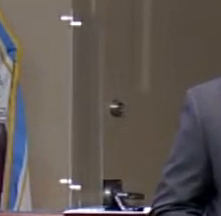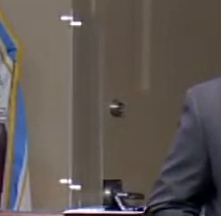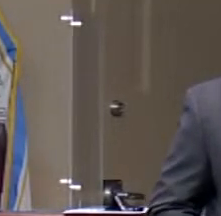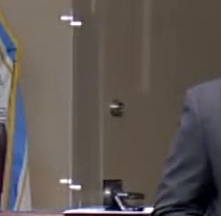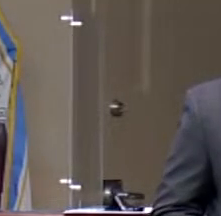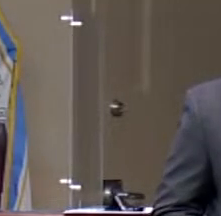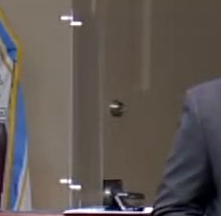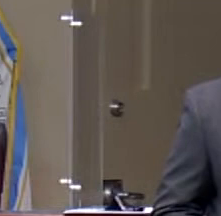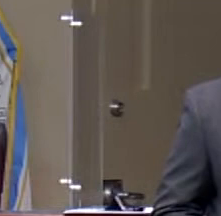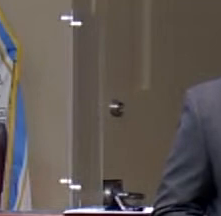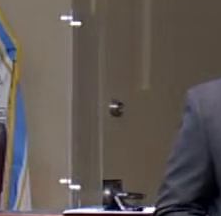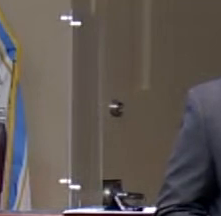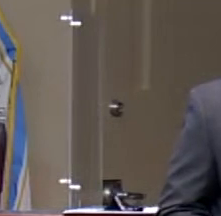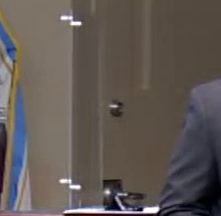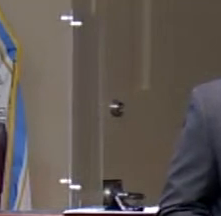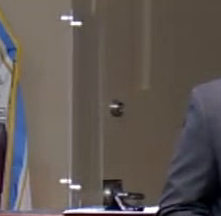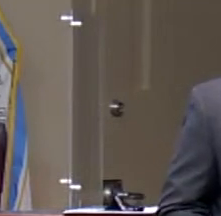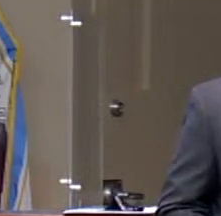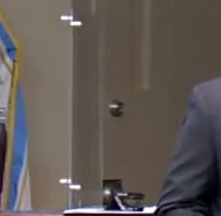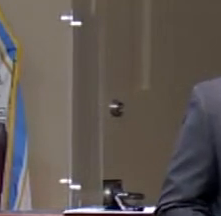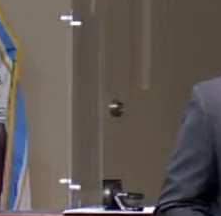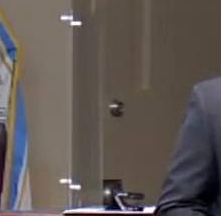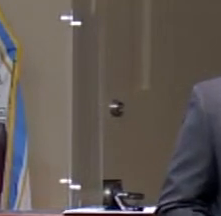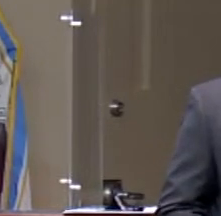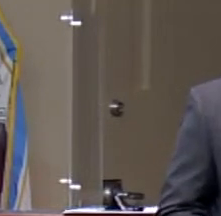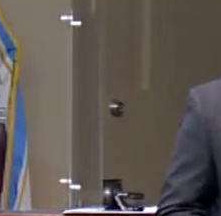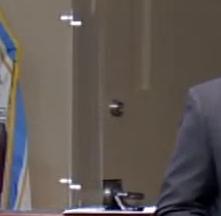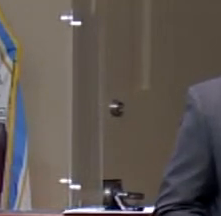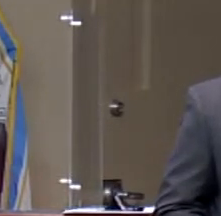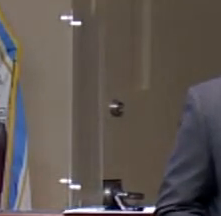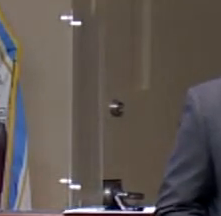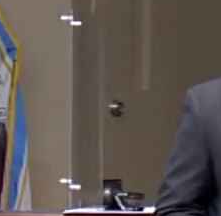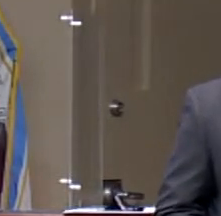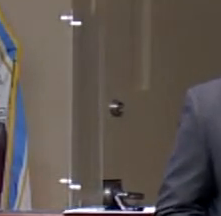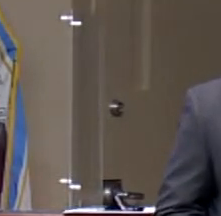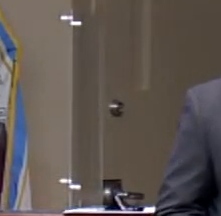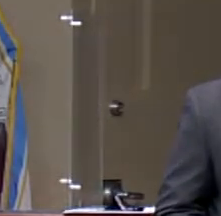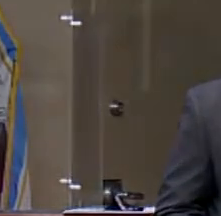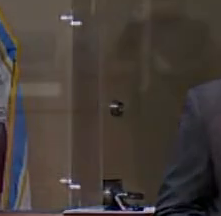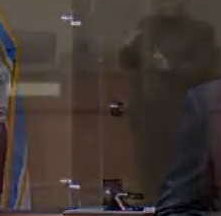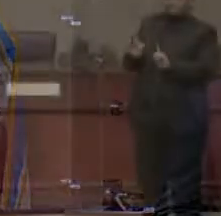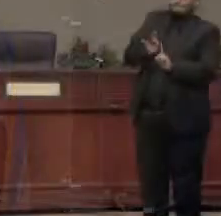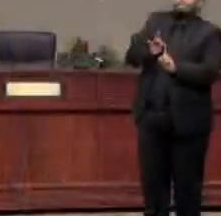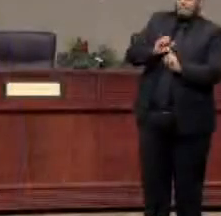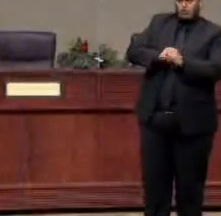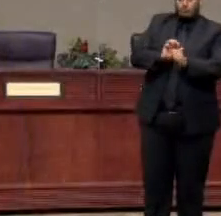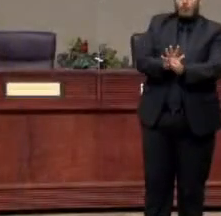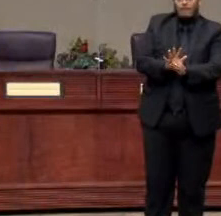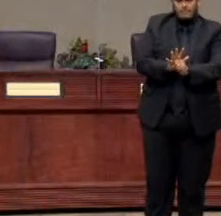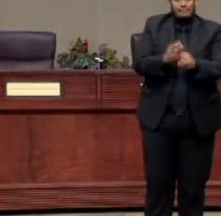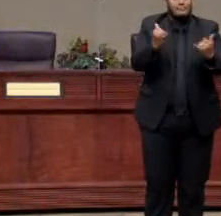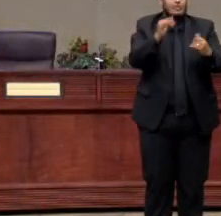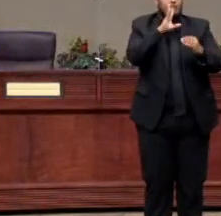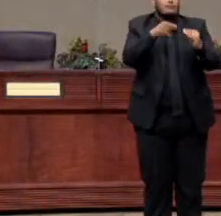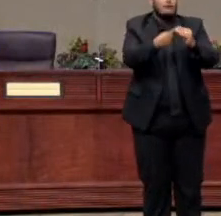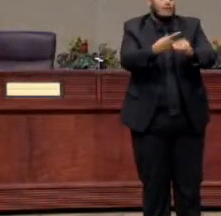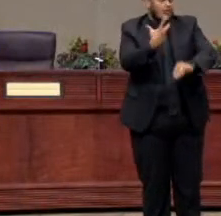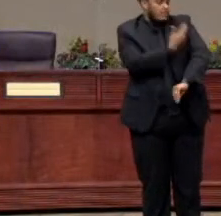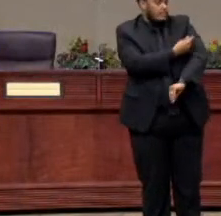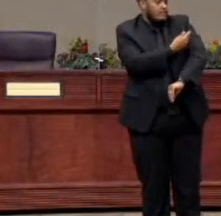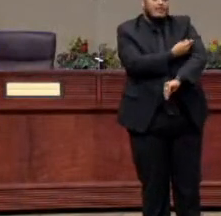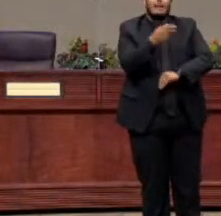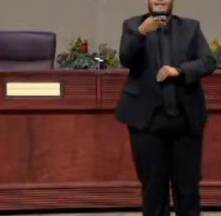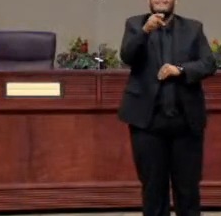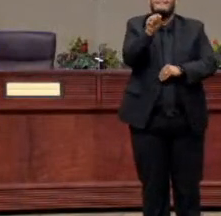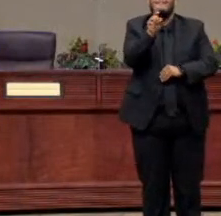Now I'll talk a little bit about the vaccines. On Tuesday, the Pfizer booster shot started being offered at our Camping World